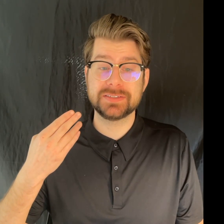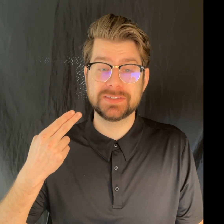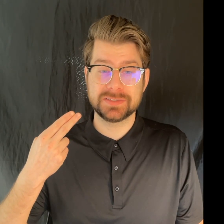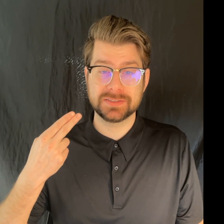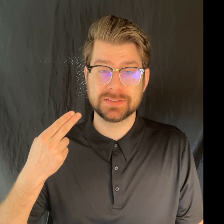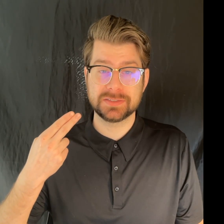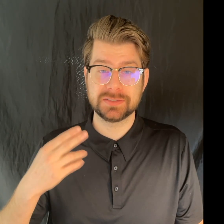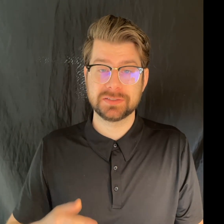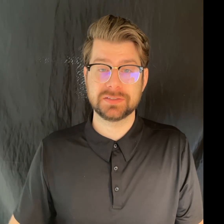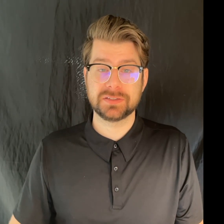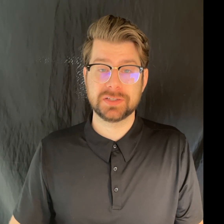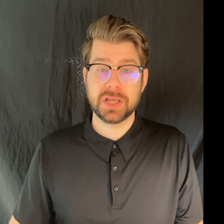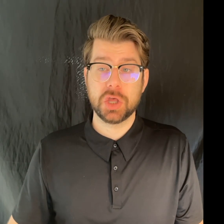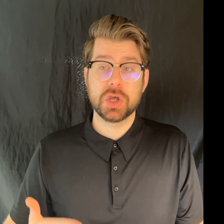scenes,